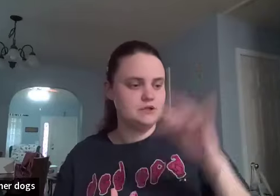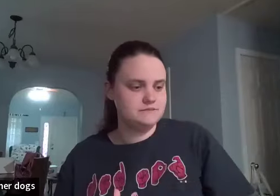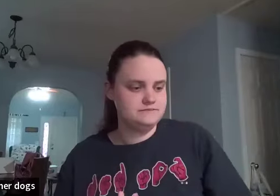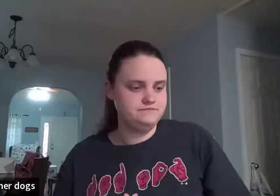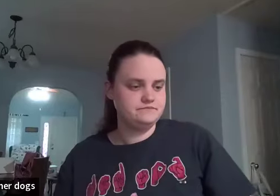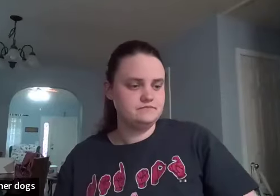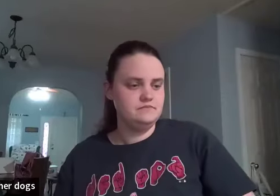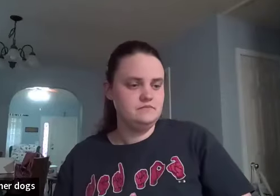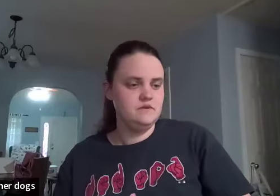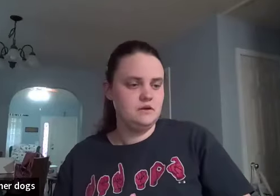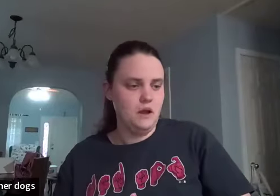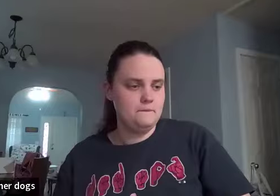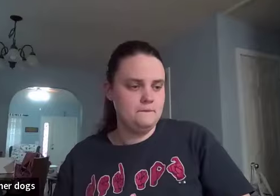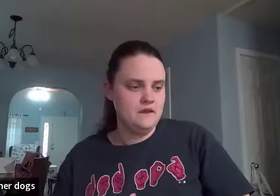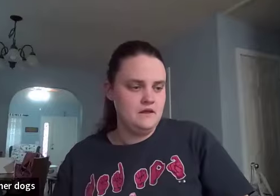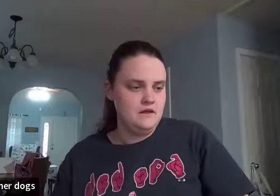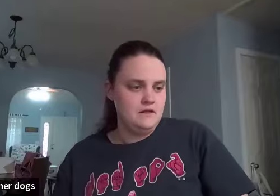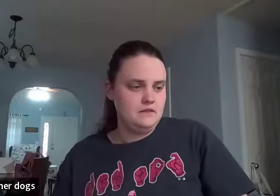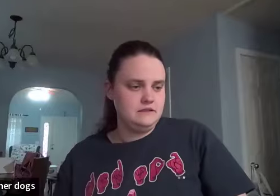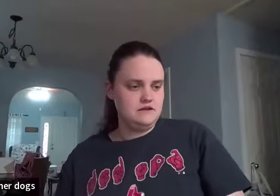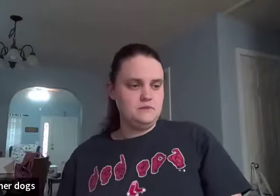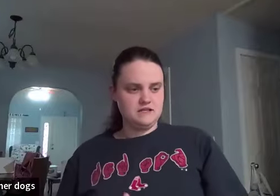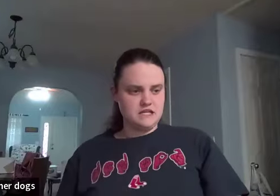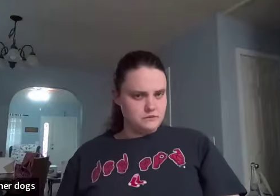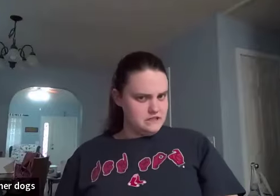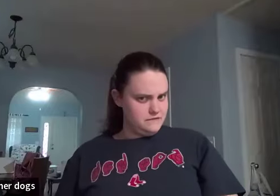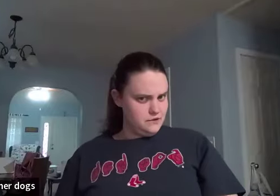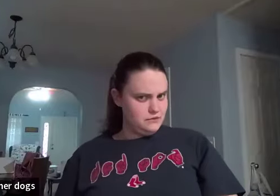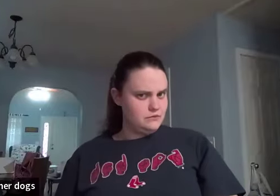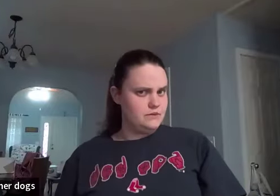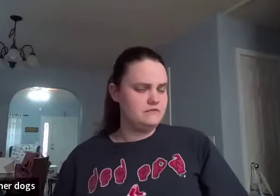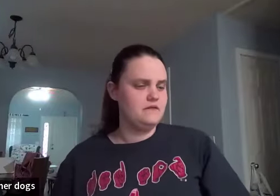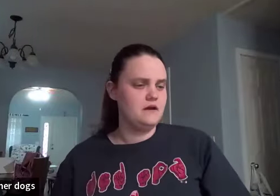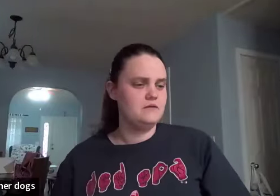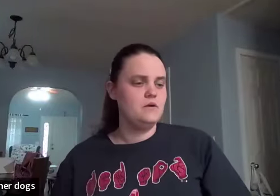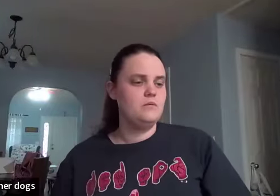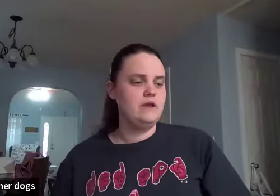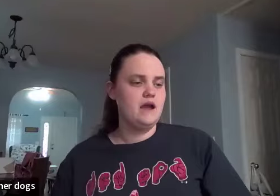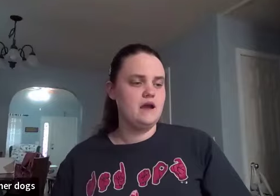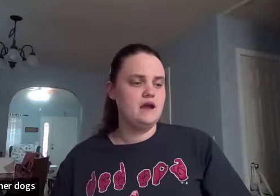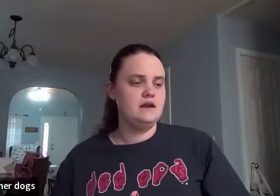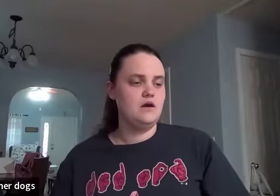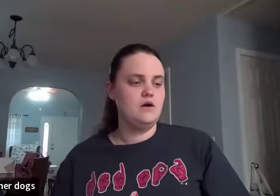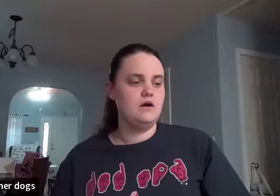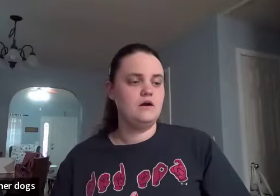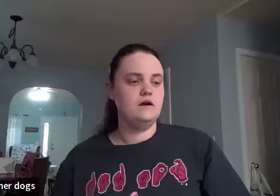Smart. Okay. Let's go back because I know we did a few bit right there. We had